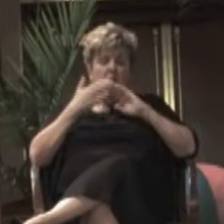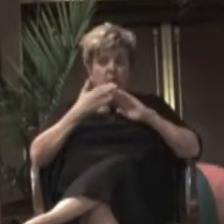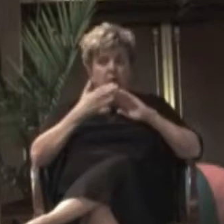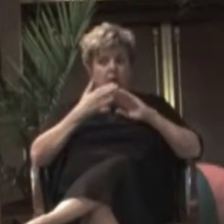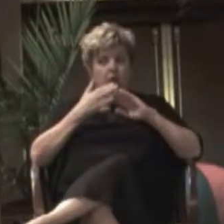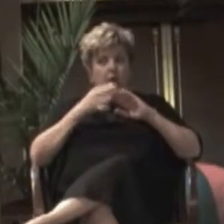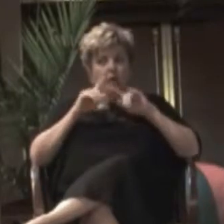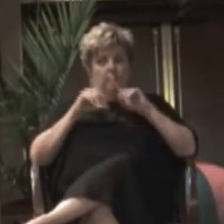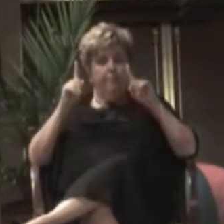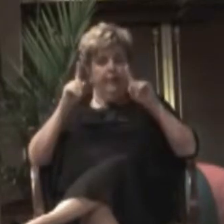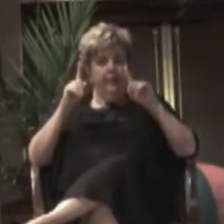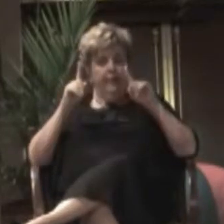Disneyland.